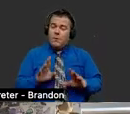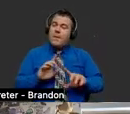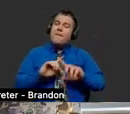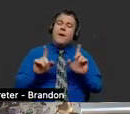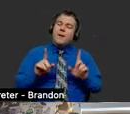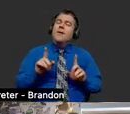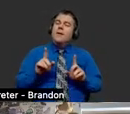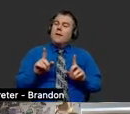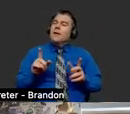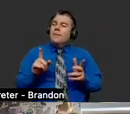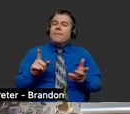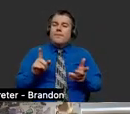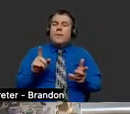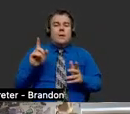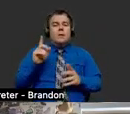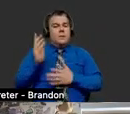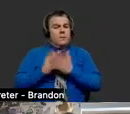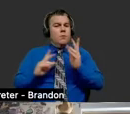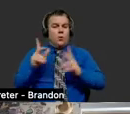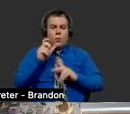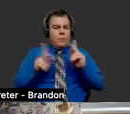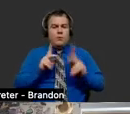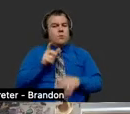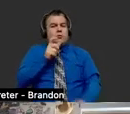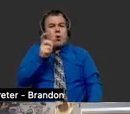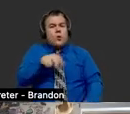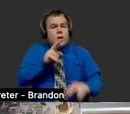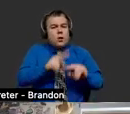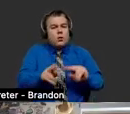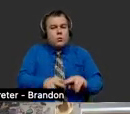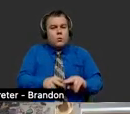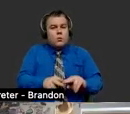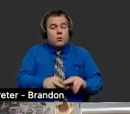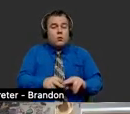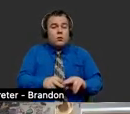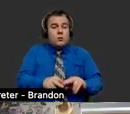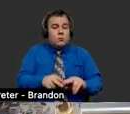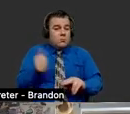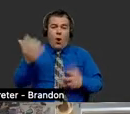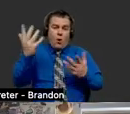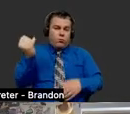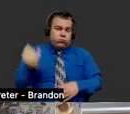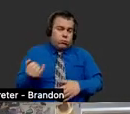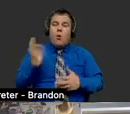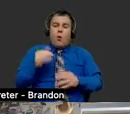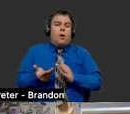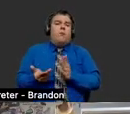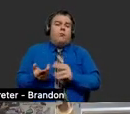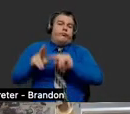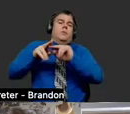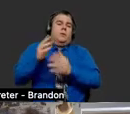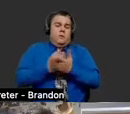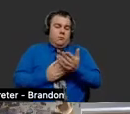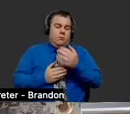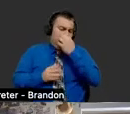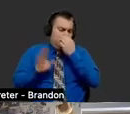who don't need to lose and they gained some. So I feel like this reset will be similar to that. It's not like you're going to keep losing,